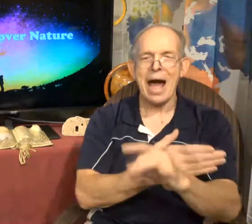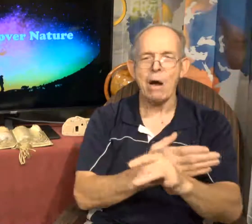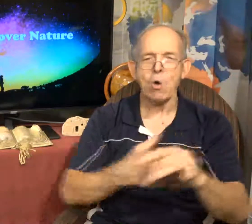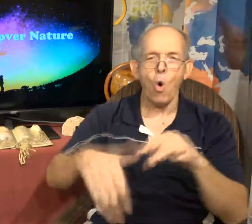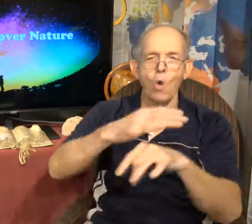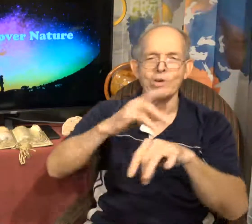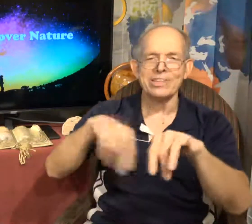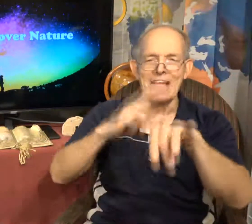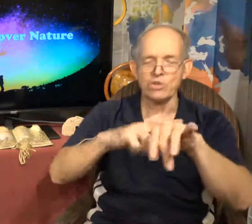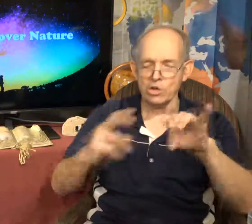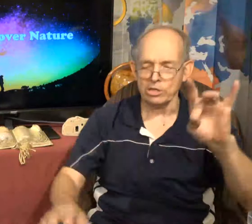Power over nature.